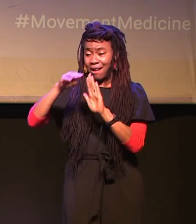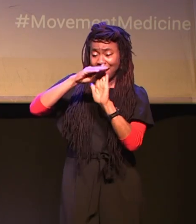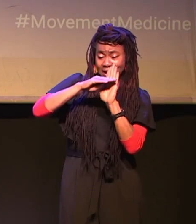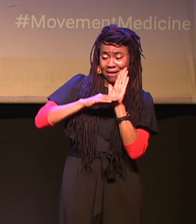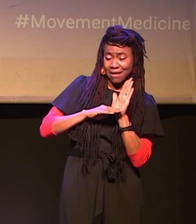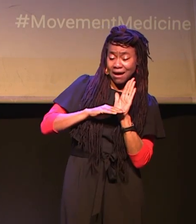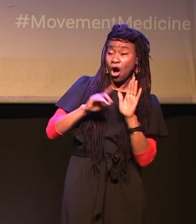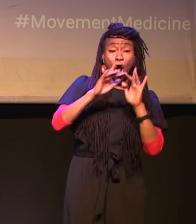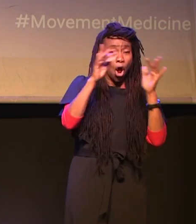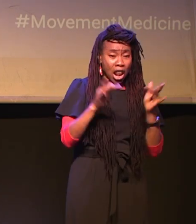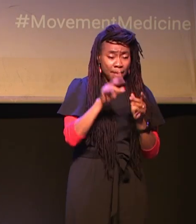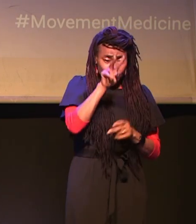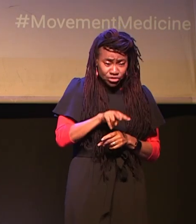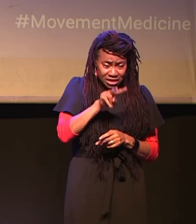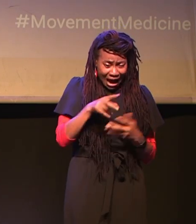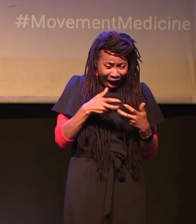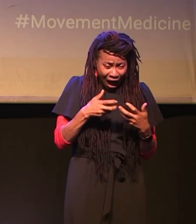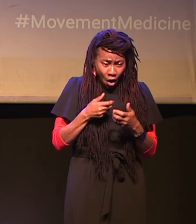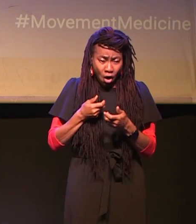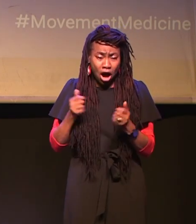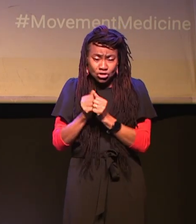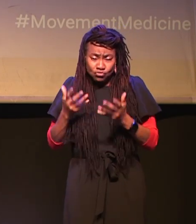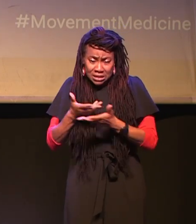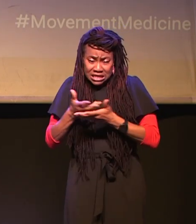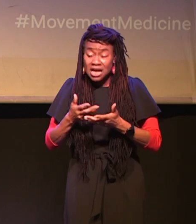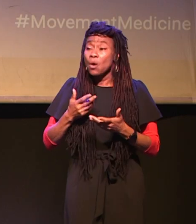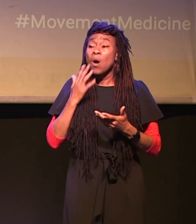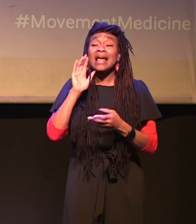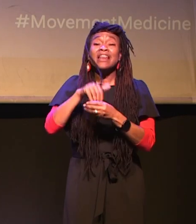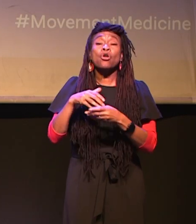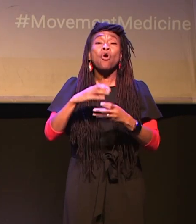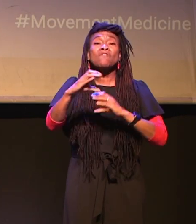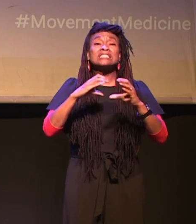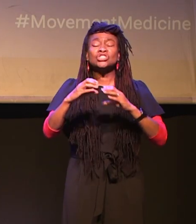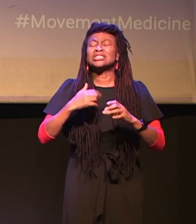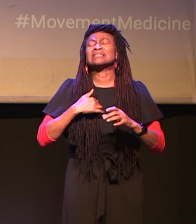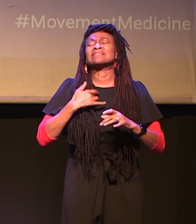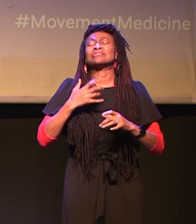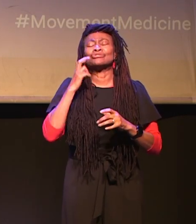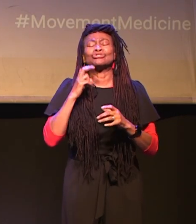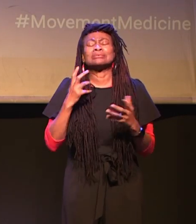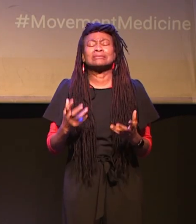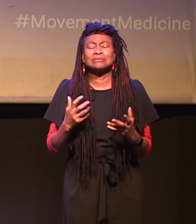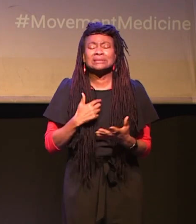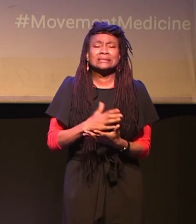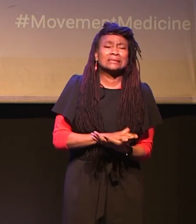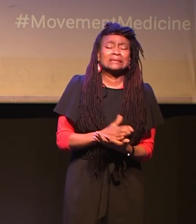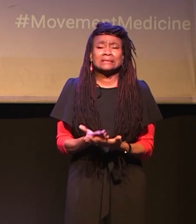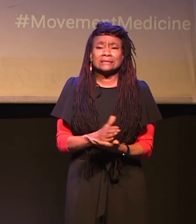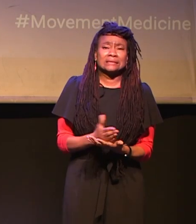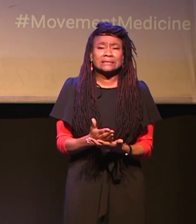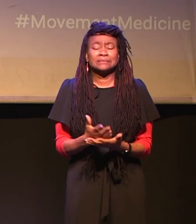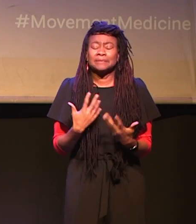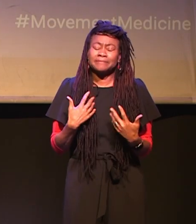read online about how to do it. When I actually get in the conversation, it still feels shitty, and I still am like, oh, okay, I'm not sure, but then